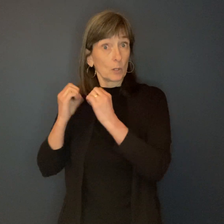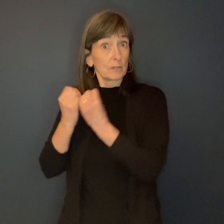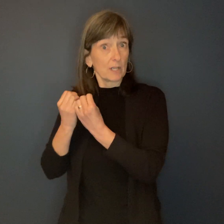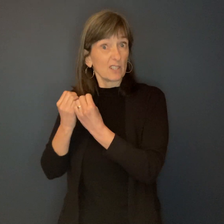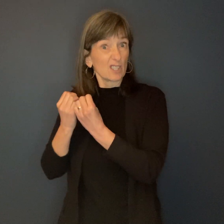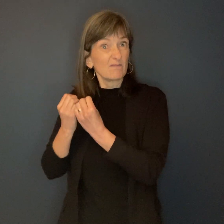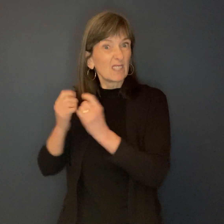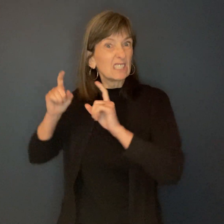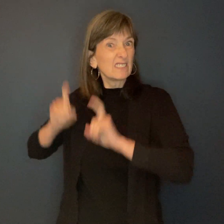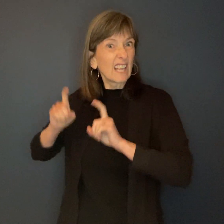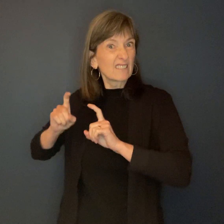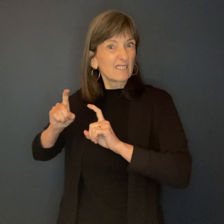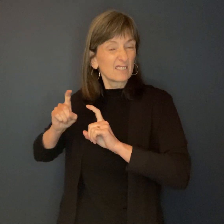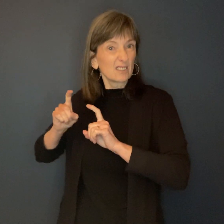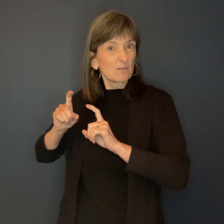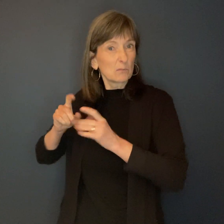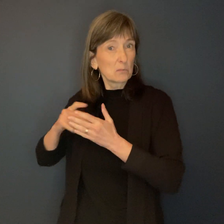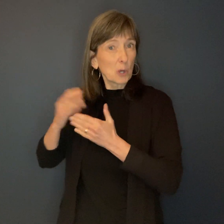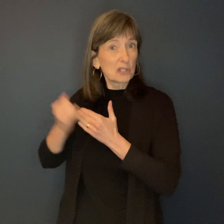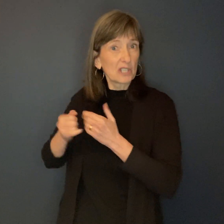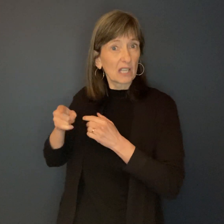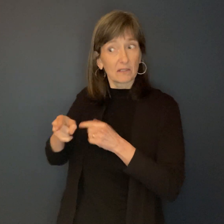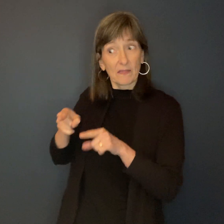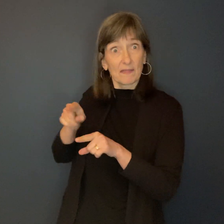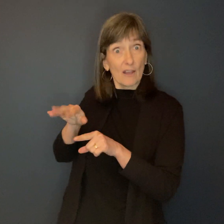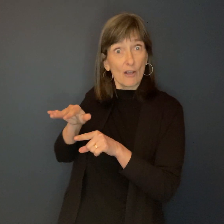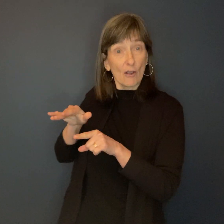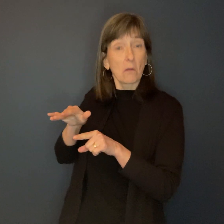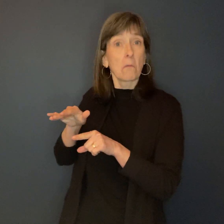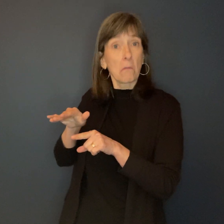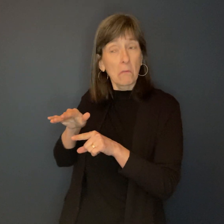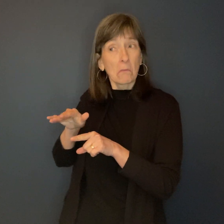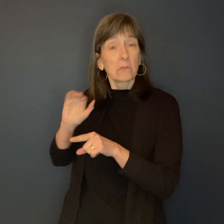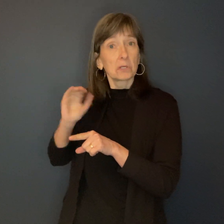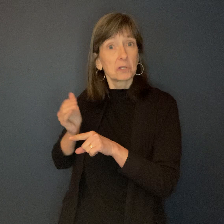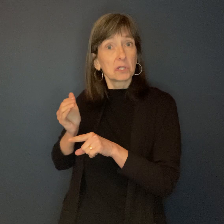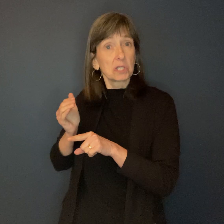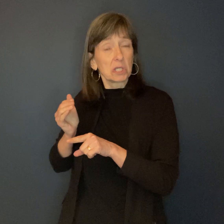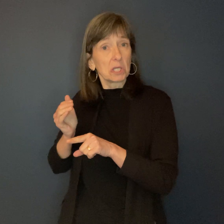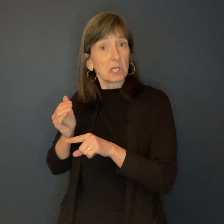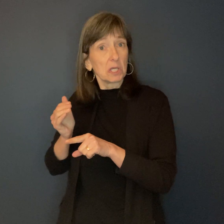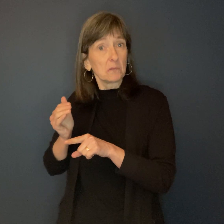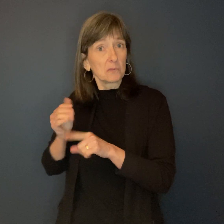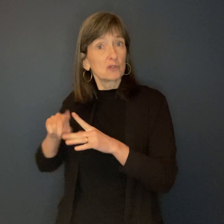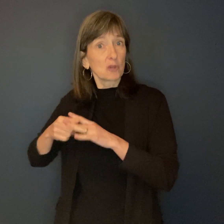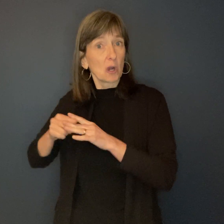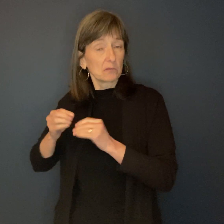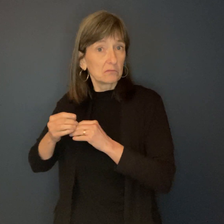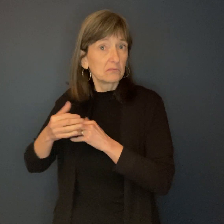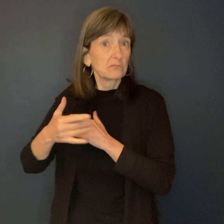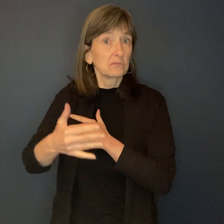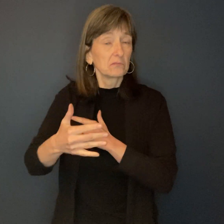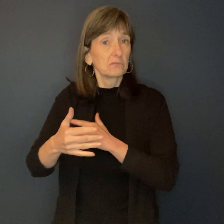that people with disabilities had a rightful place in the workforce and needed opportunities